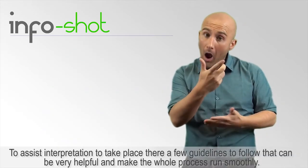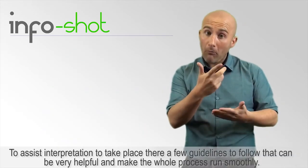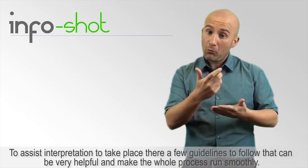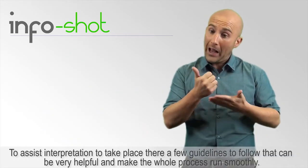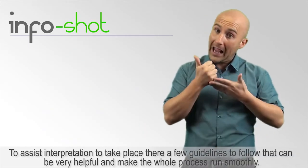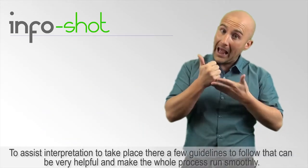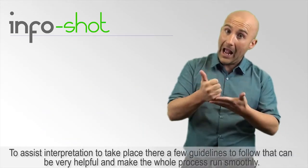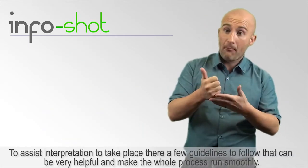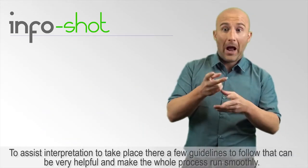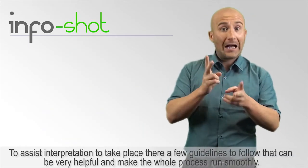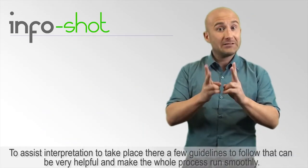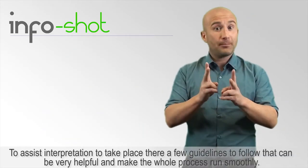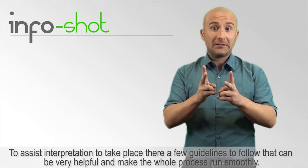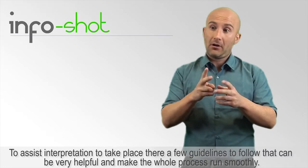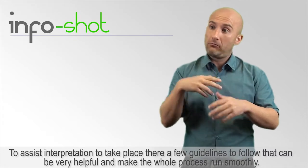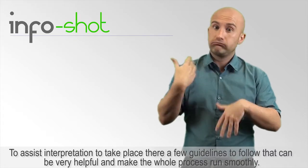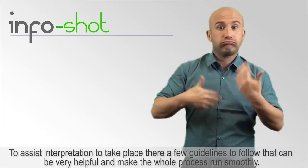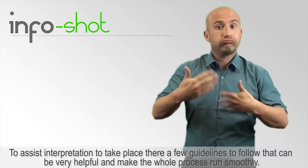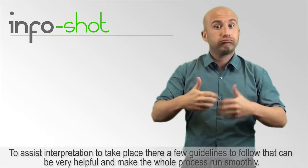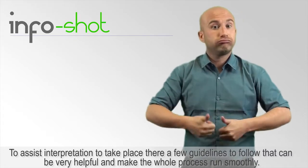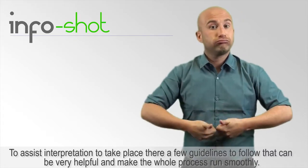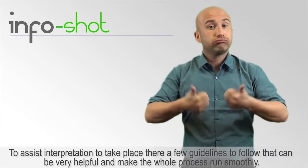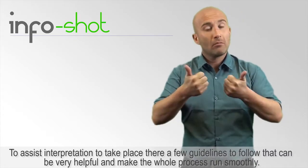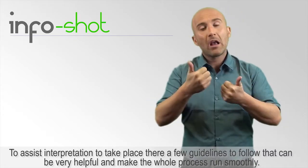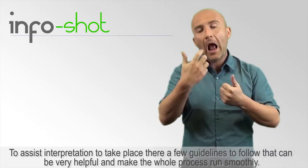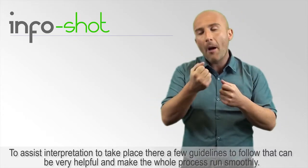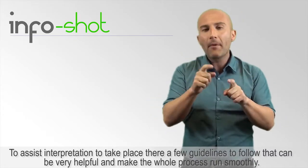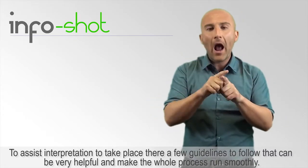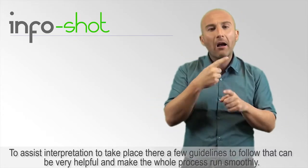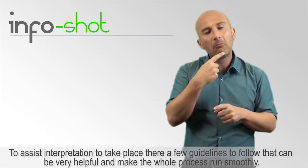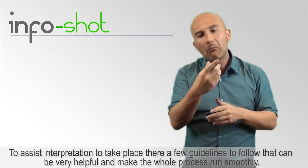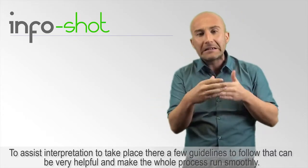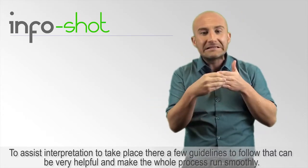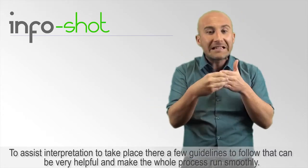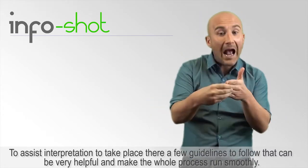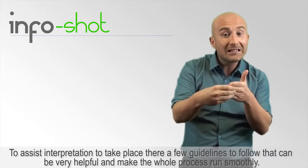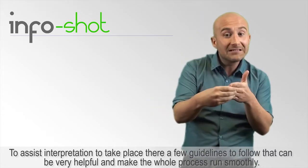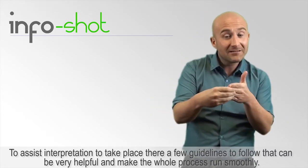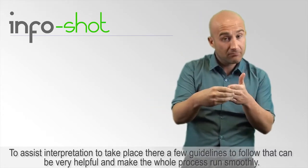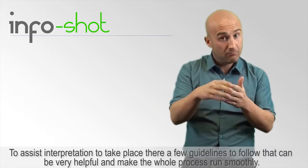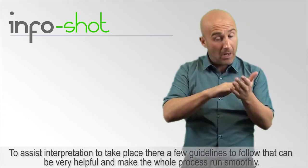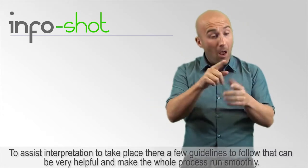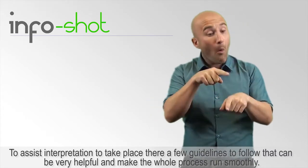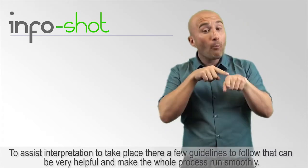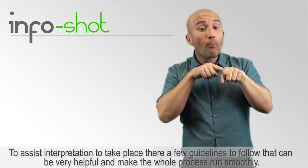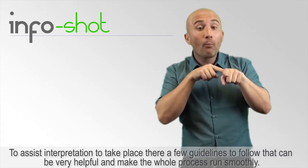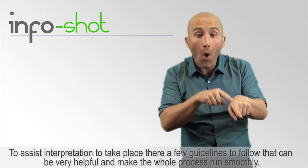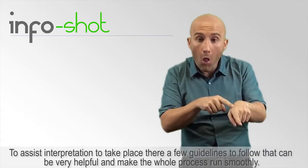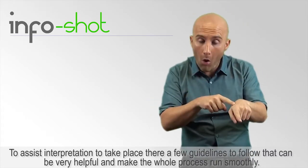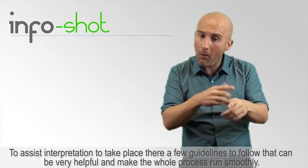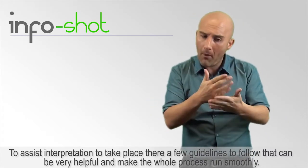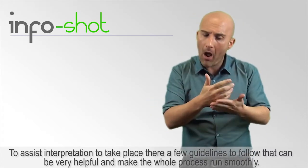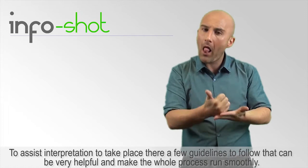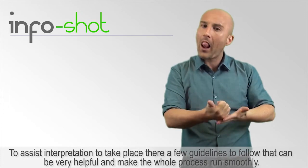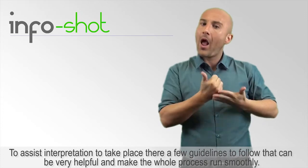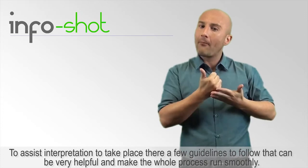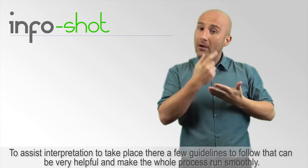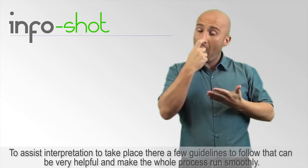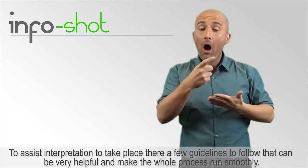To assist interpretation to take place, there are a few guidelines to follow that can be very helpful and make the whole process